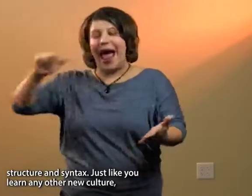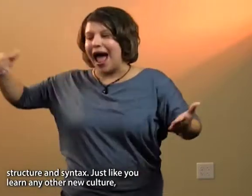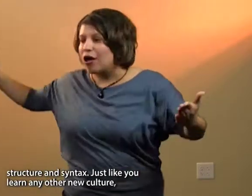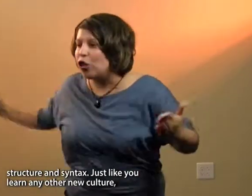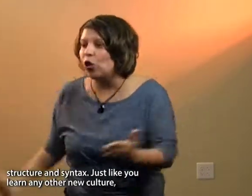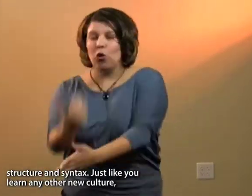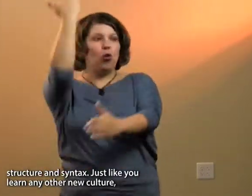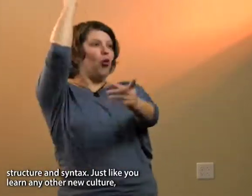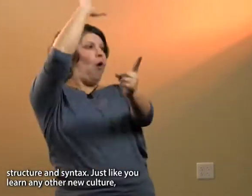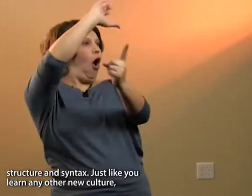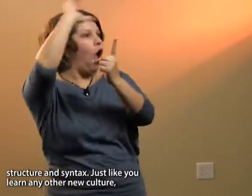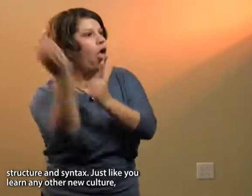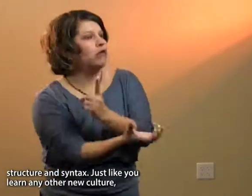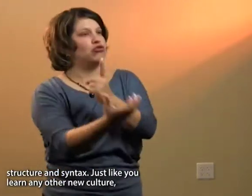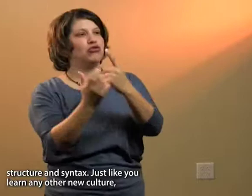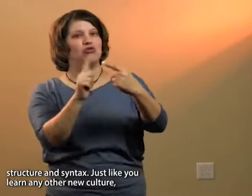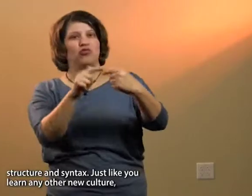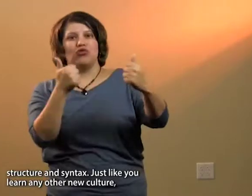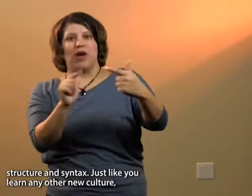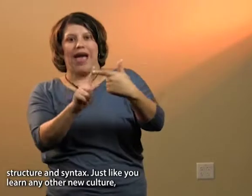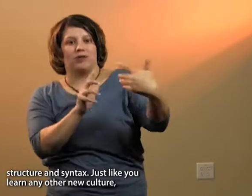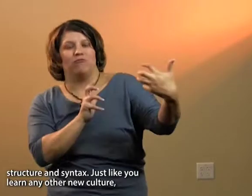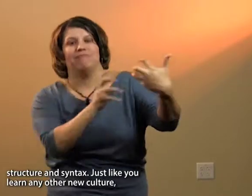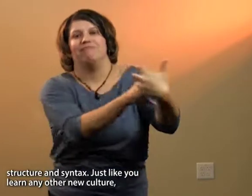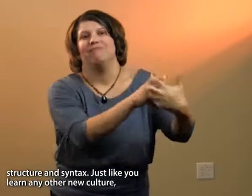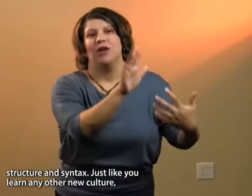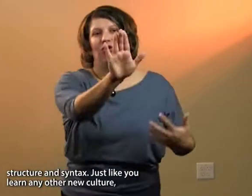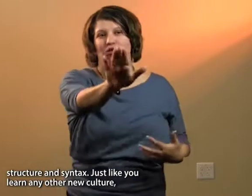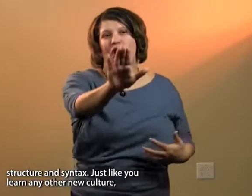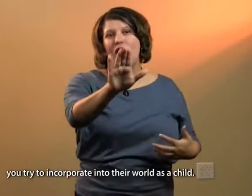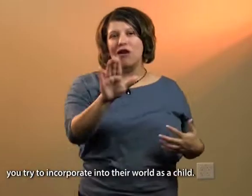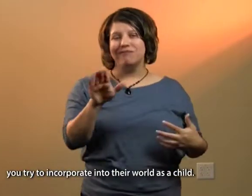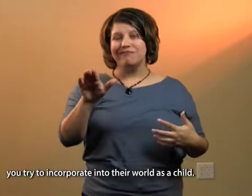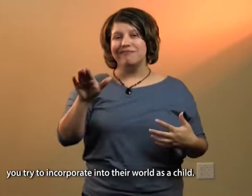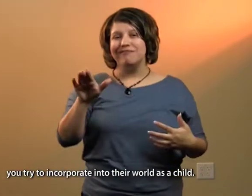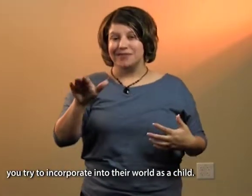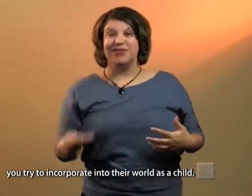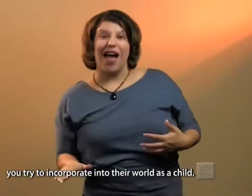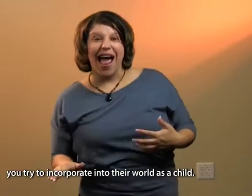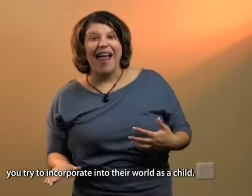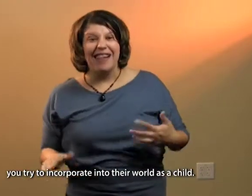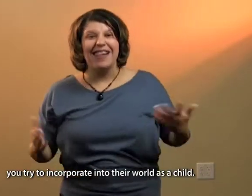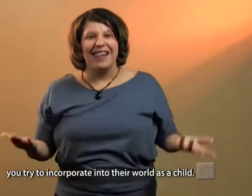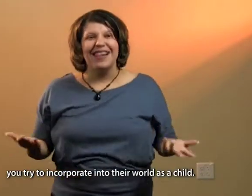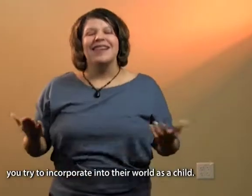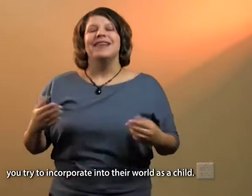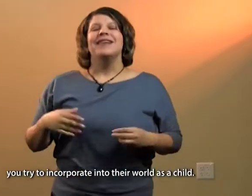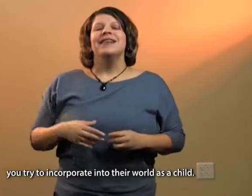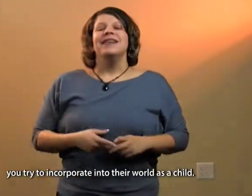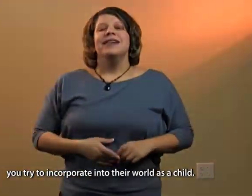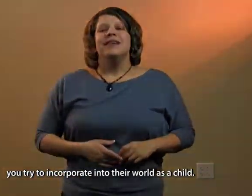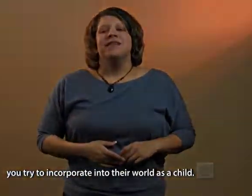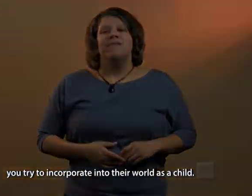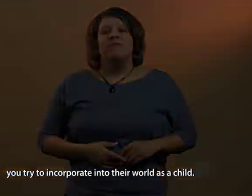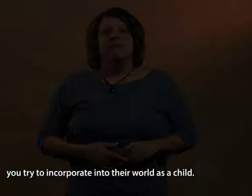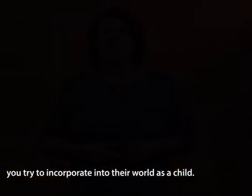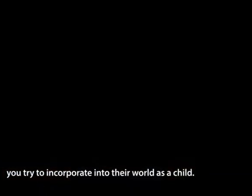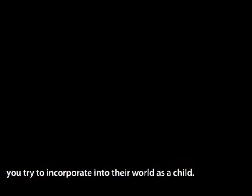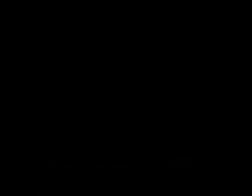so just like you learn any other new culture you try to incorporate into their world as a child